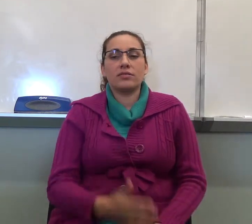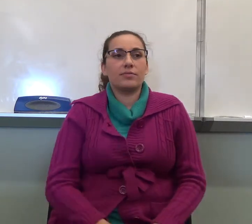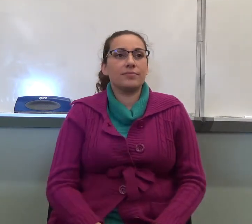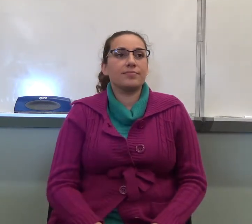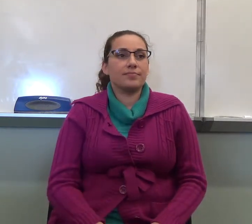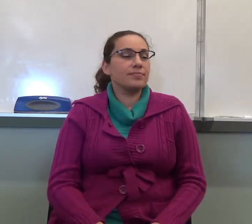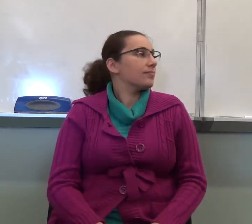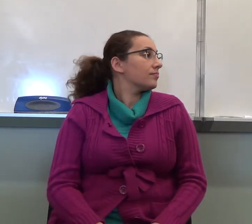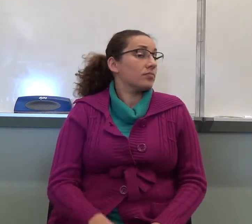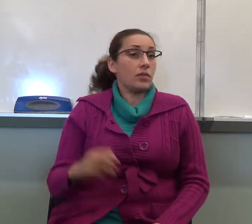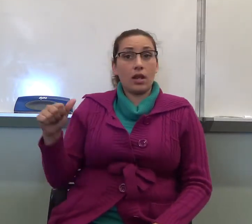Any others?